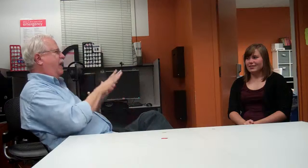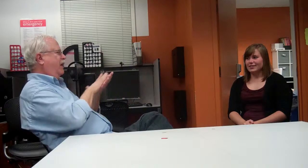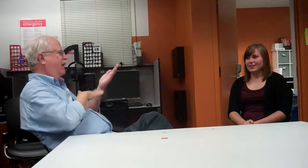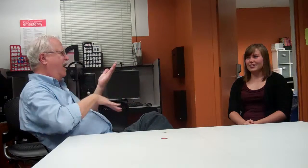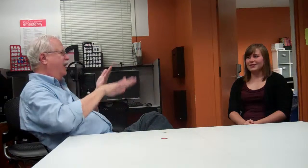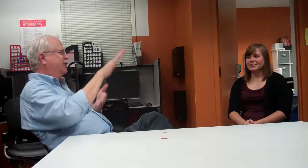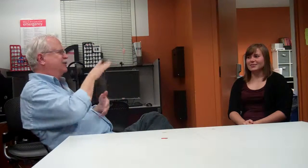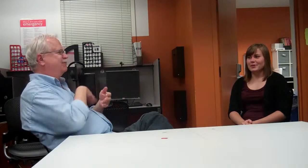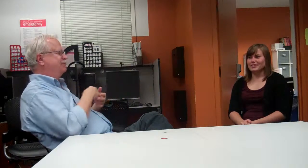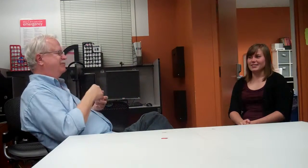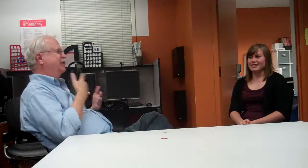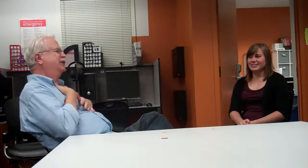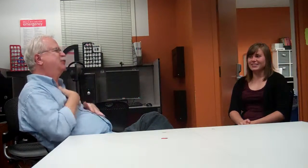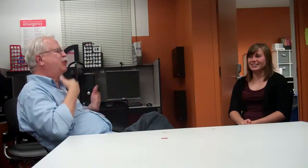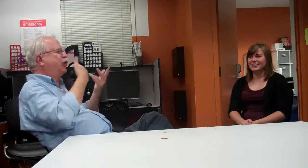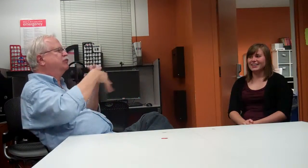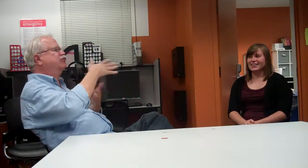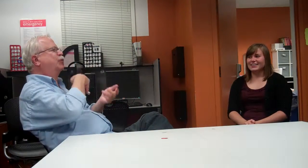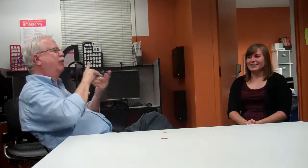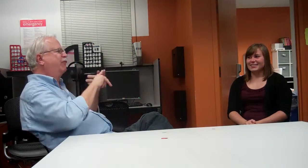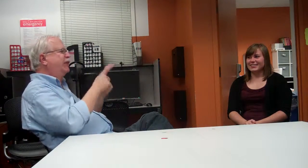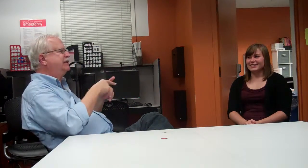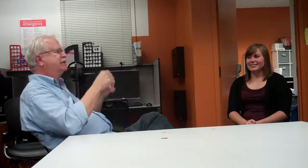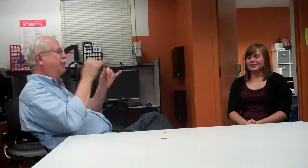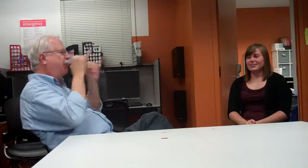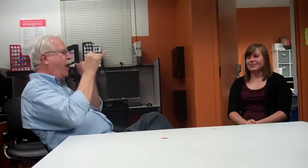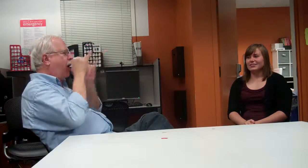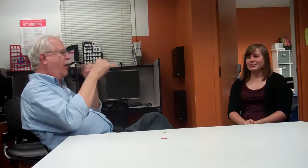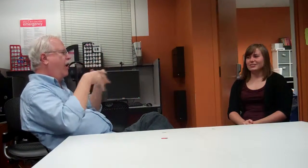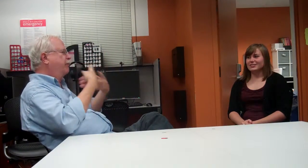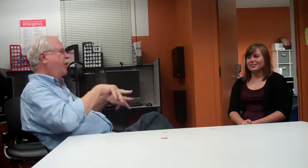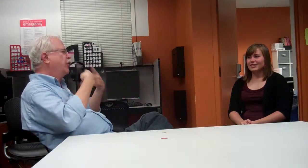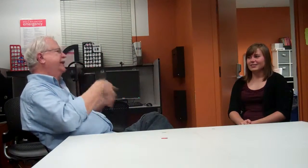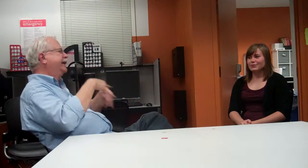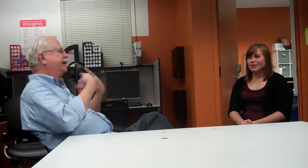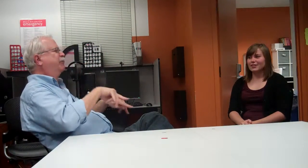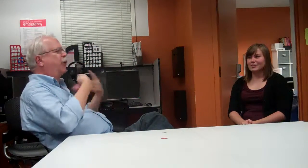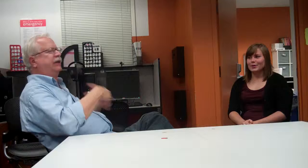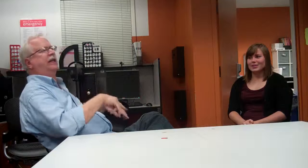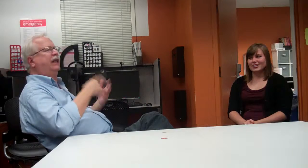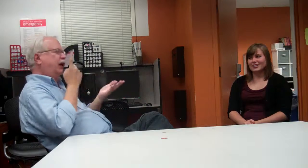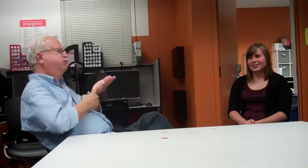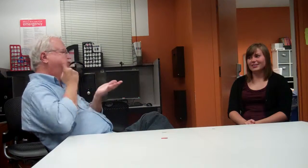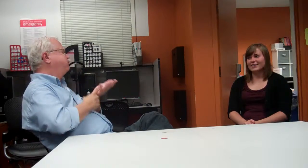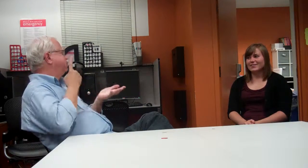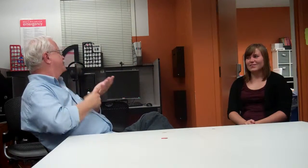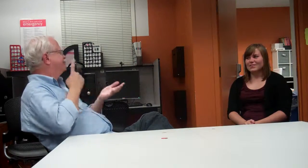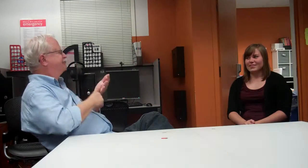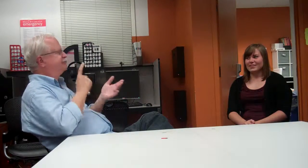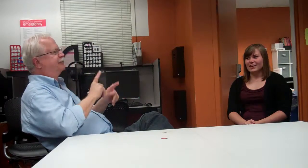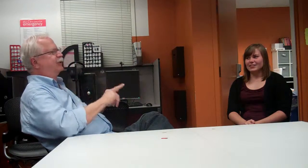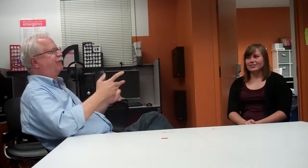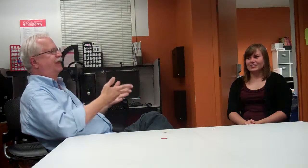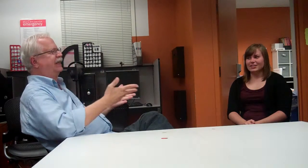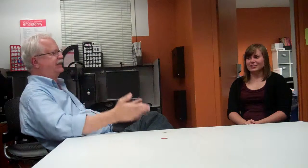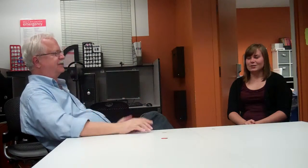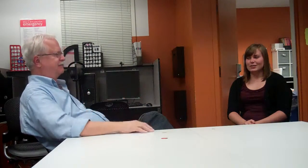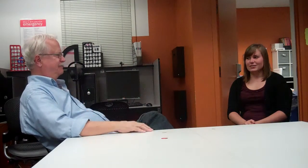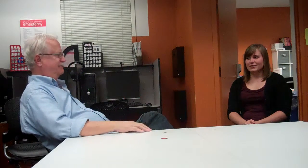And then I wanted to go back to college. You can enjoy socializing with friends, partying, having discussions about different